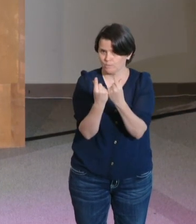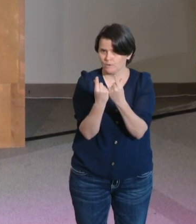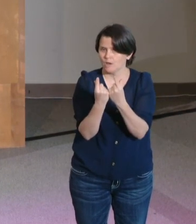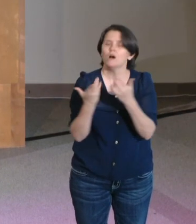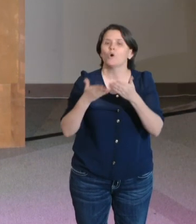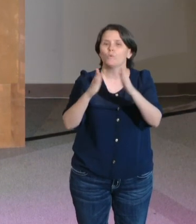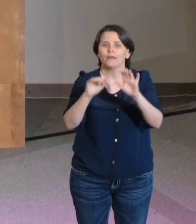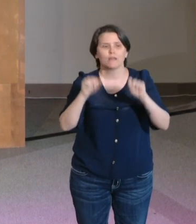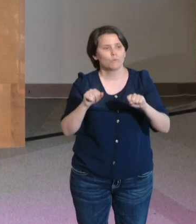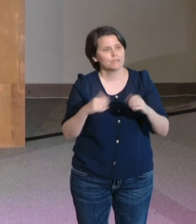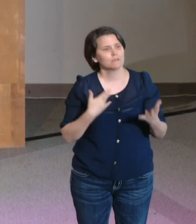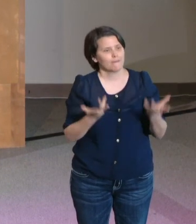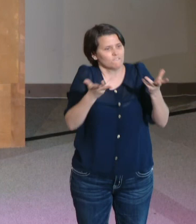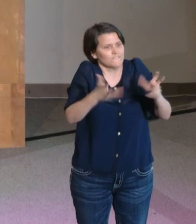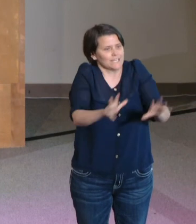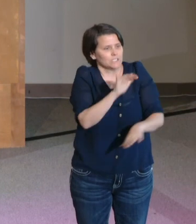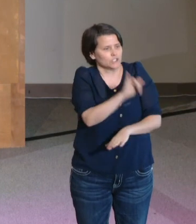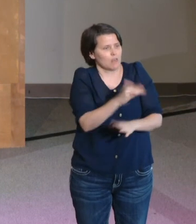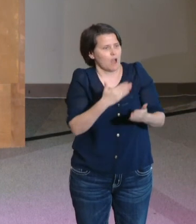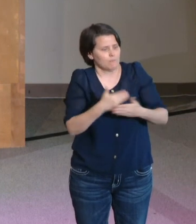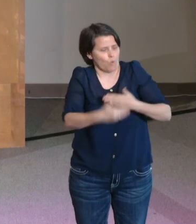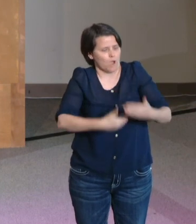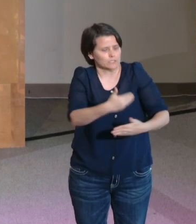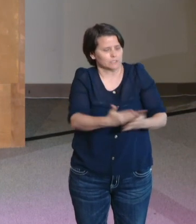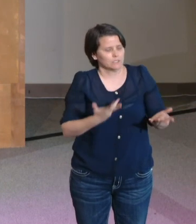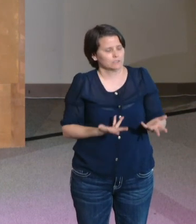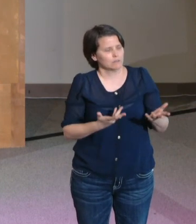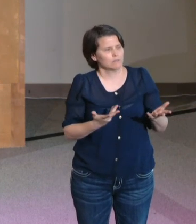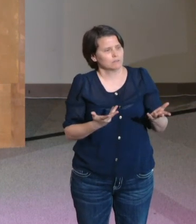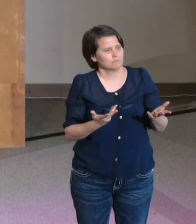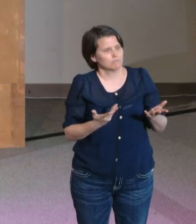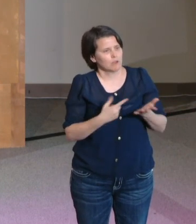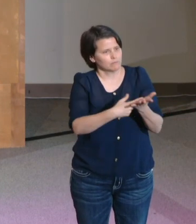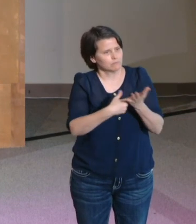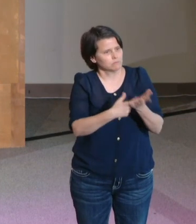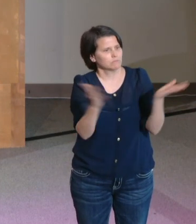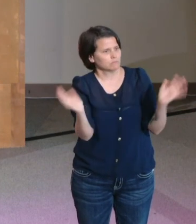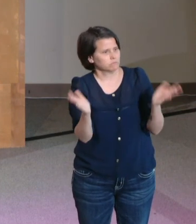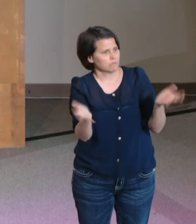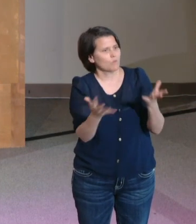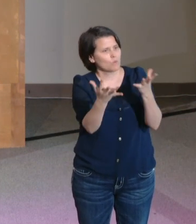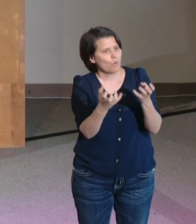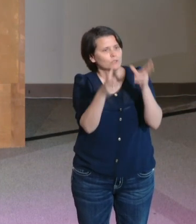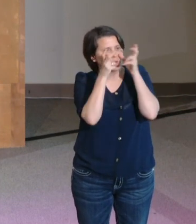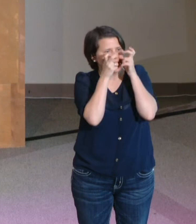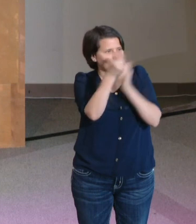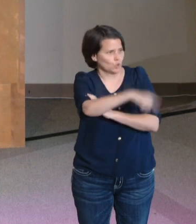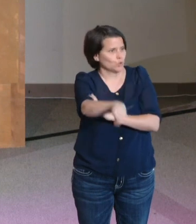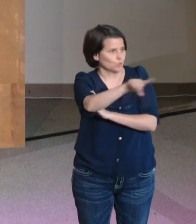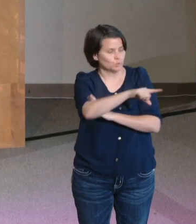want to do to finish that last bit of processing. We want you to know that we want to hear each and every one of you.